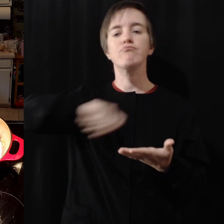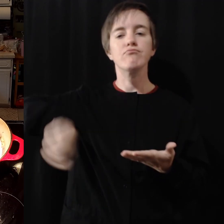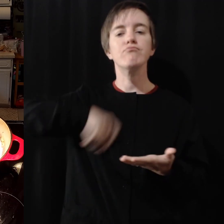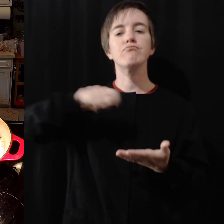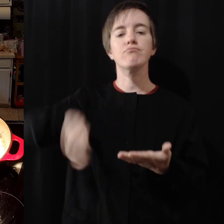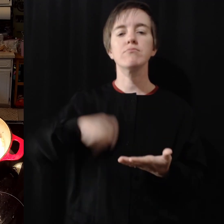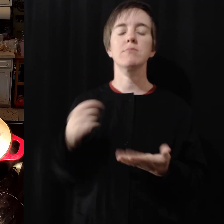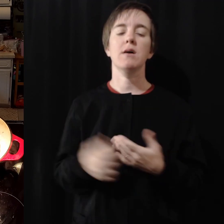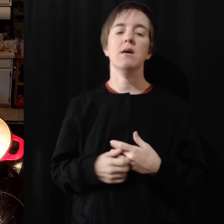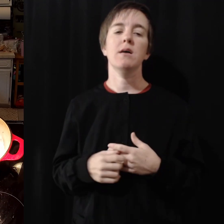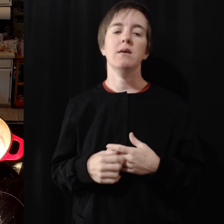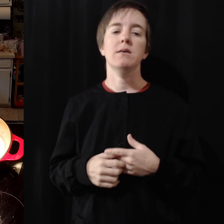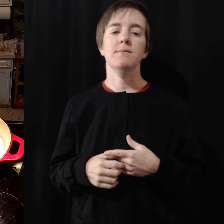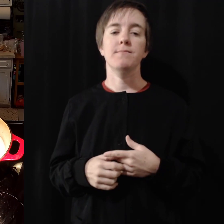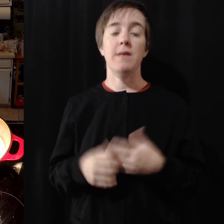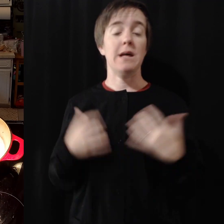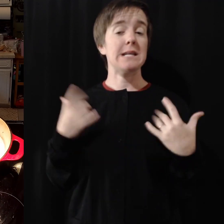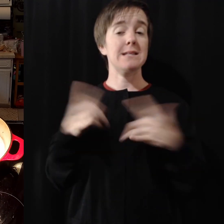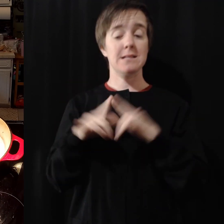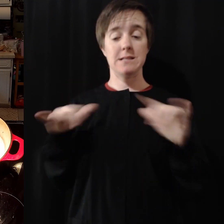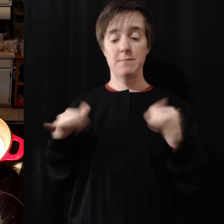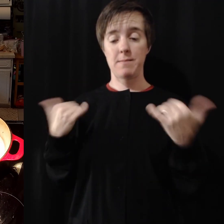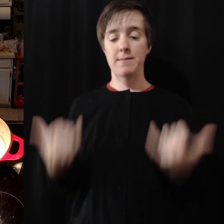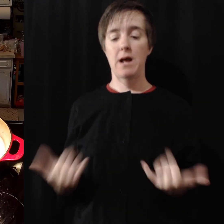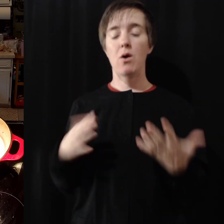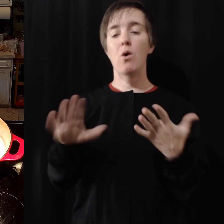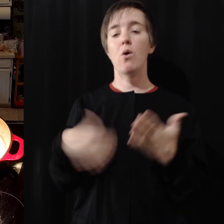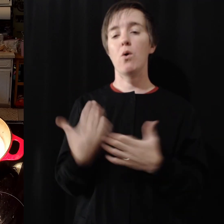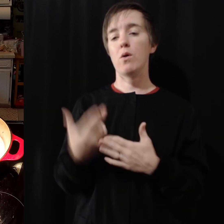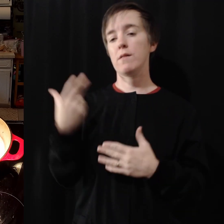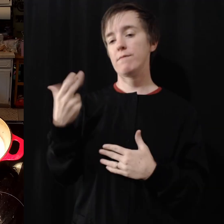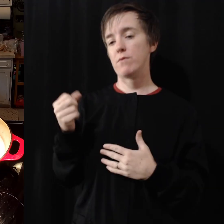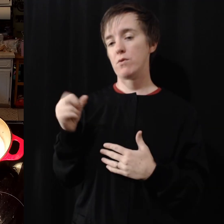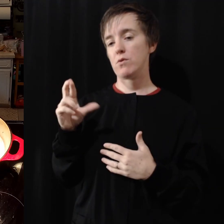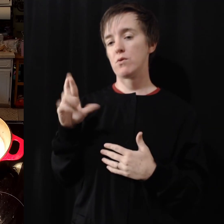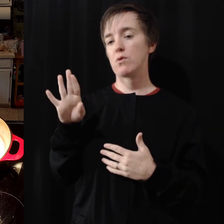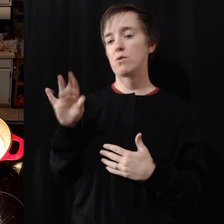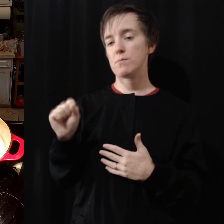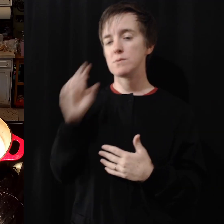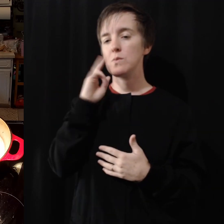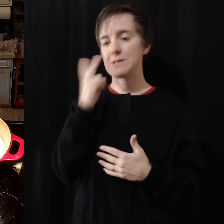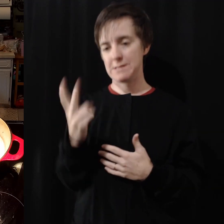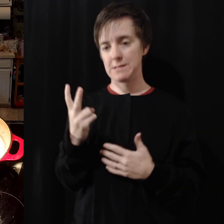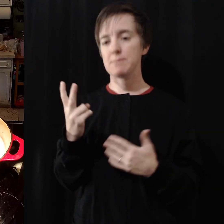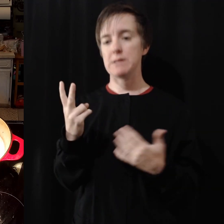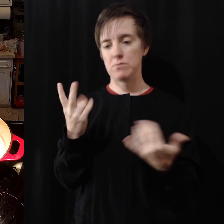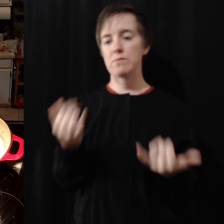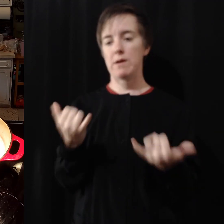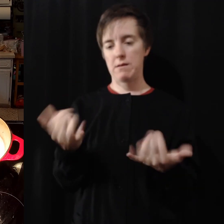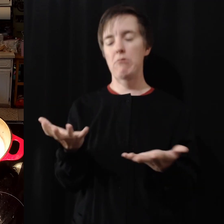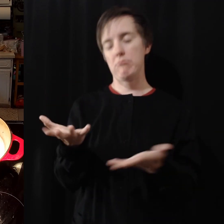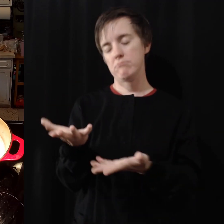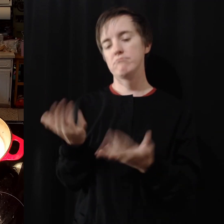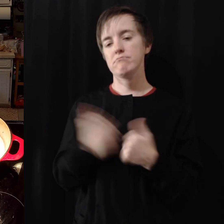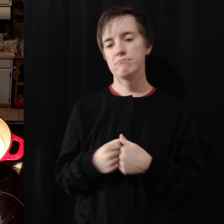And then at this time, you also do the herbs, which you'll see me do in just a sec. Well, here